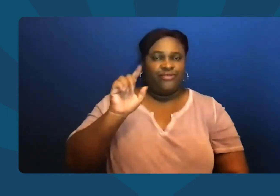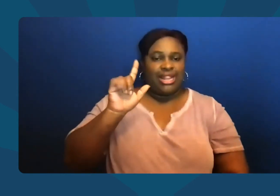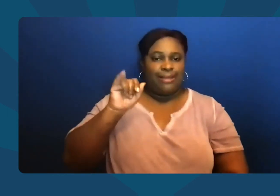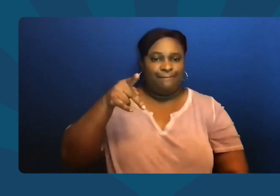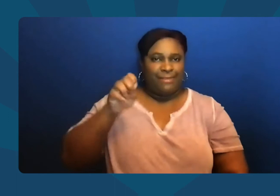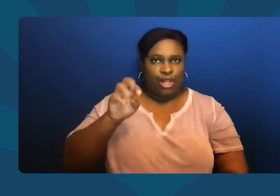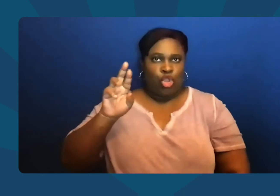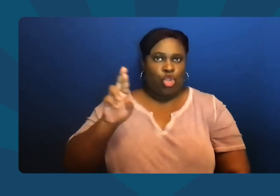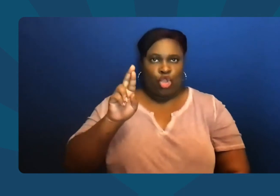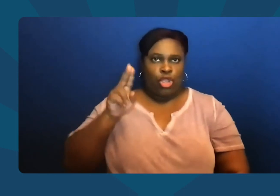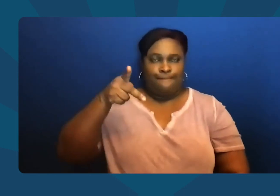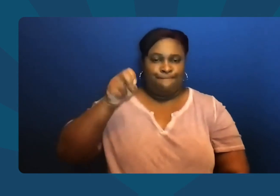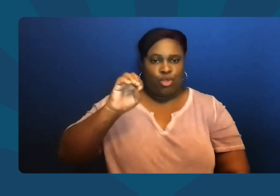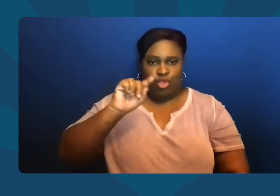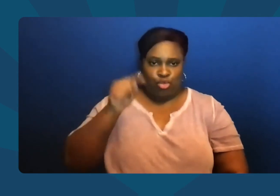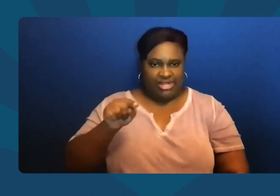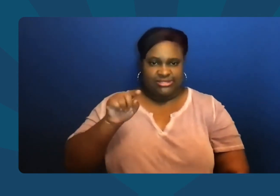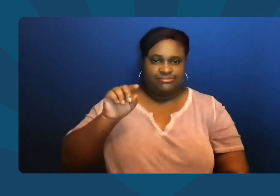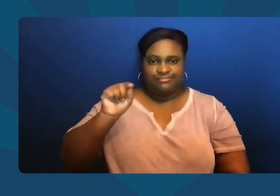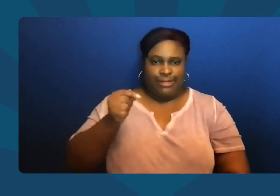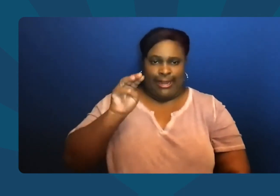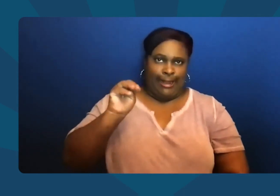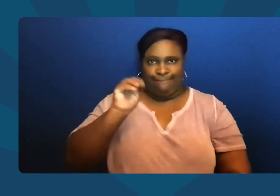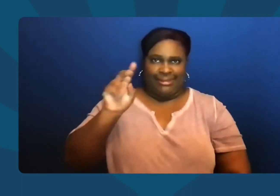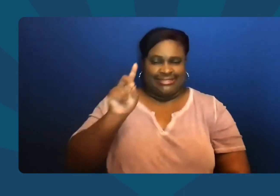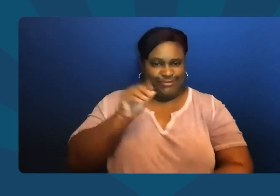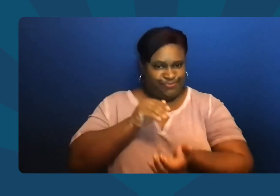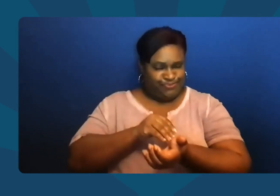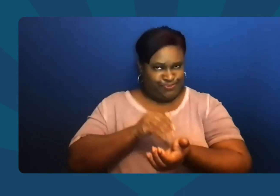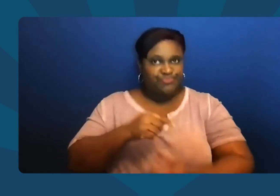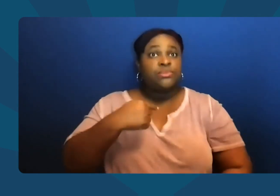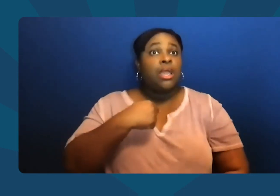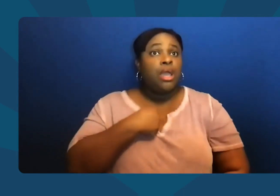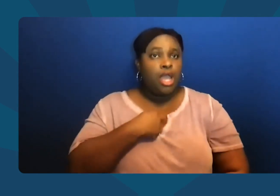My name is Felipe R Perez, MD.